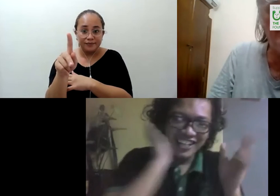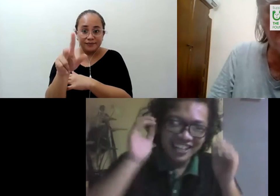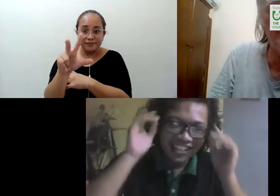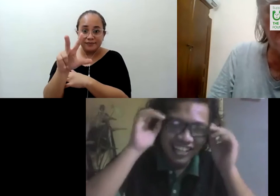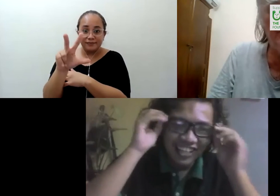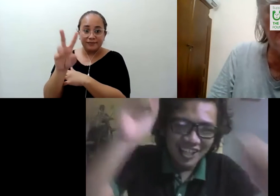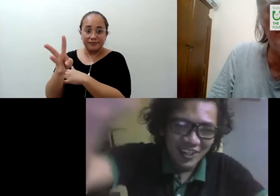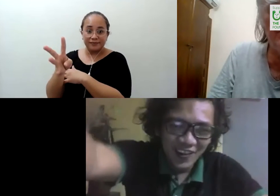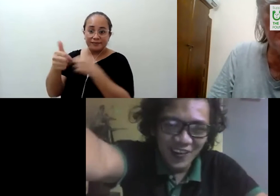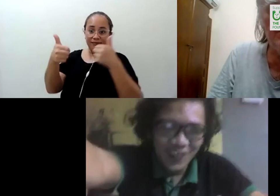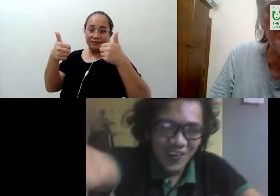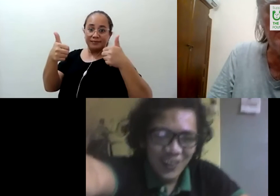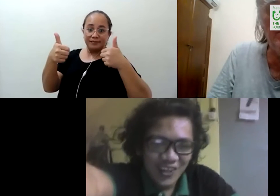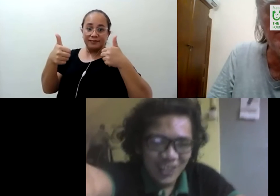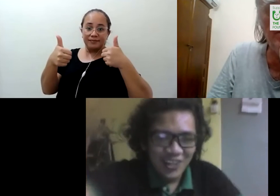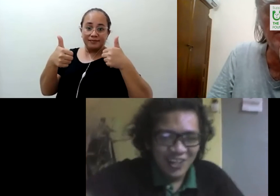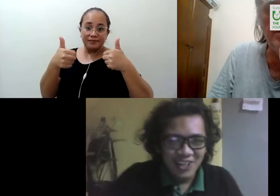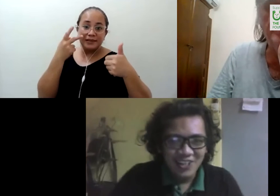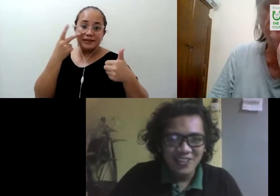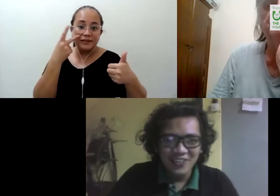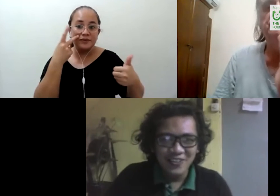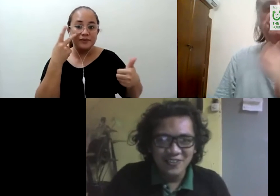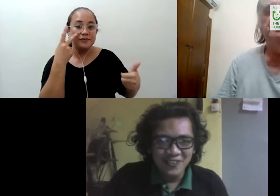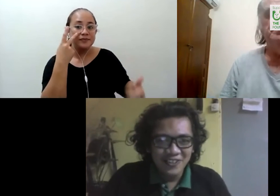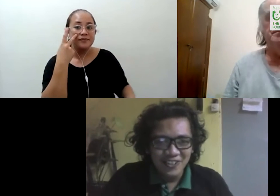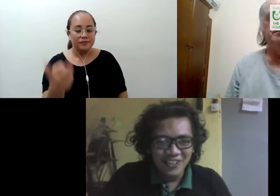Okay. See you then.